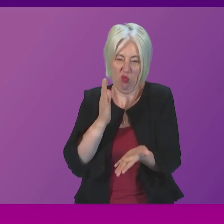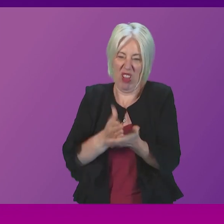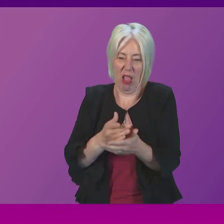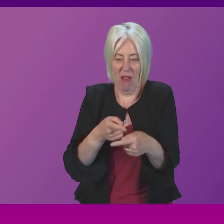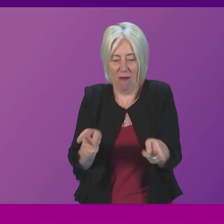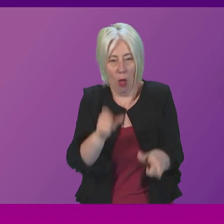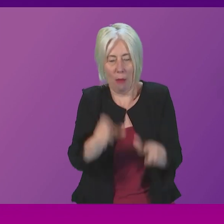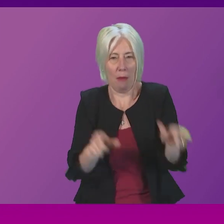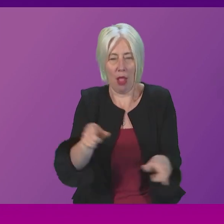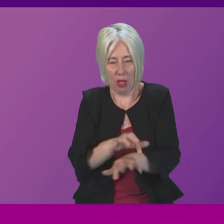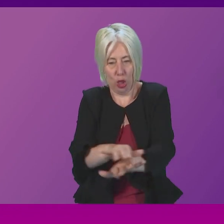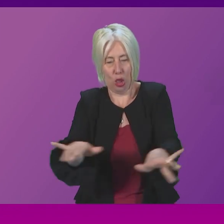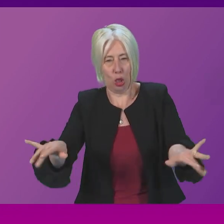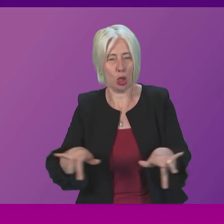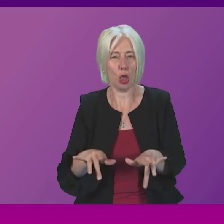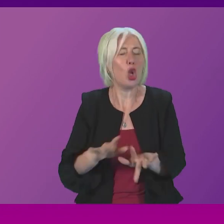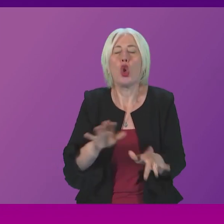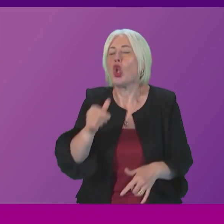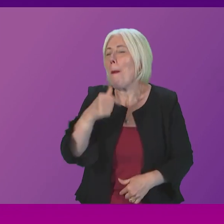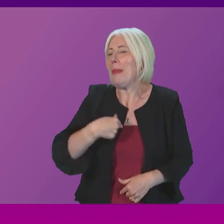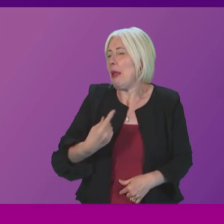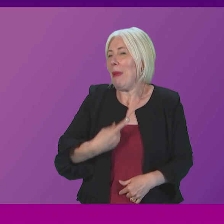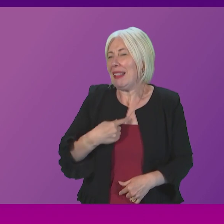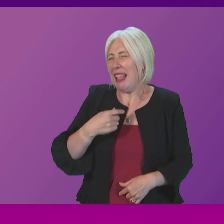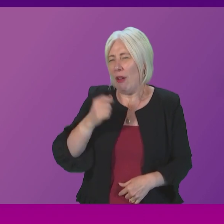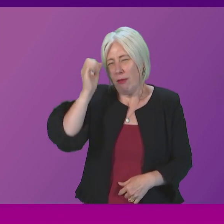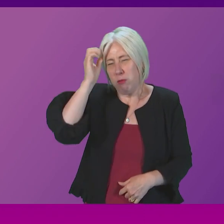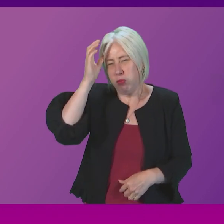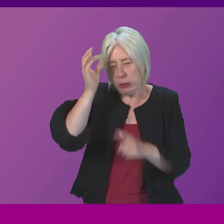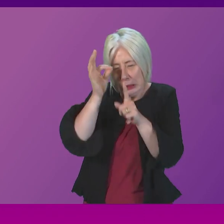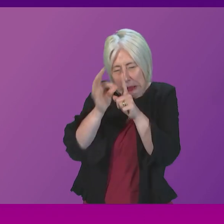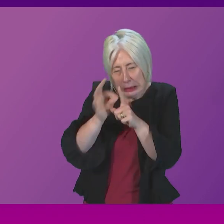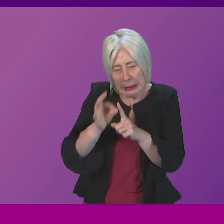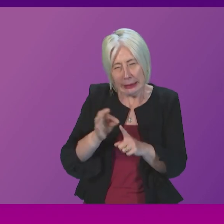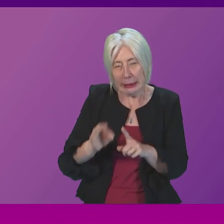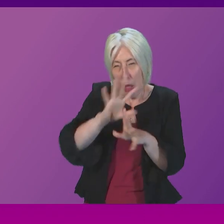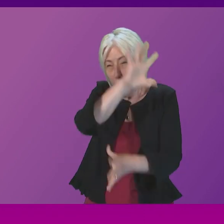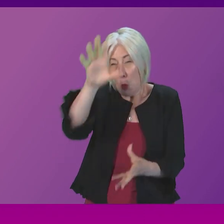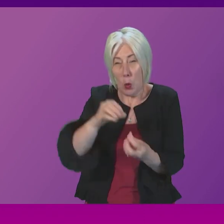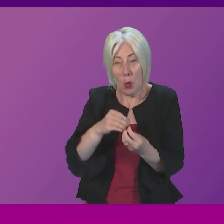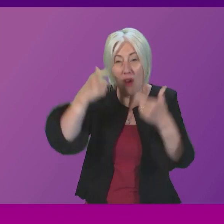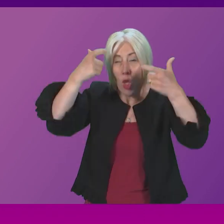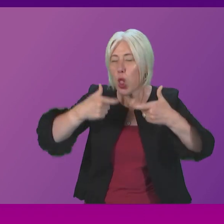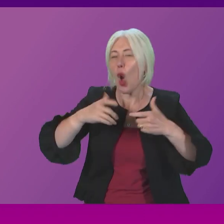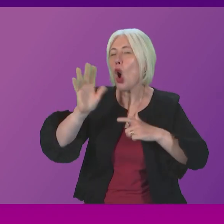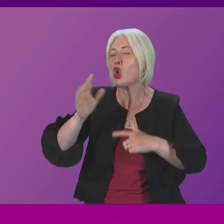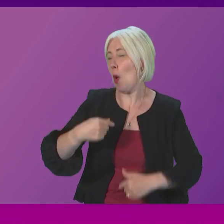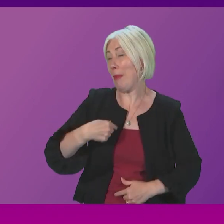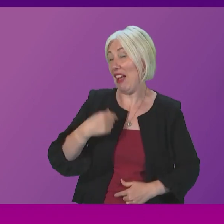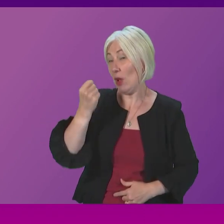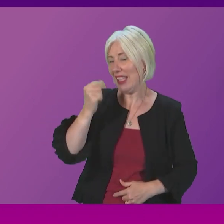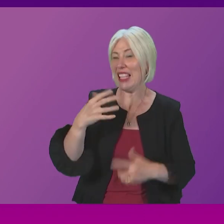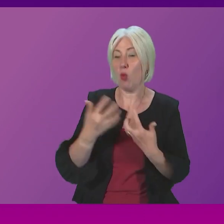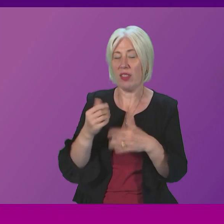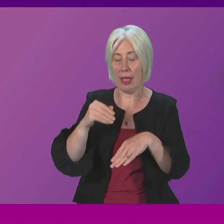So for me, it's not about having a detailed understanding of the law in its entirety. It's about understanding the